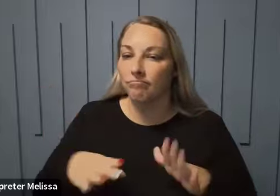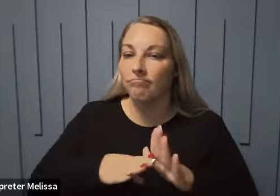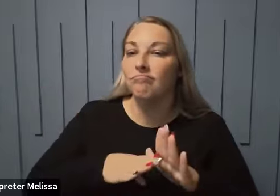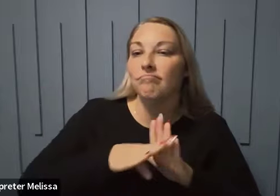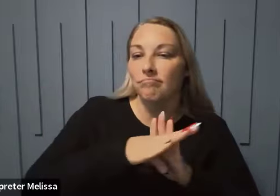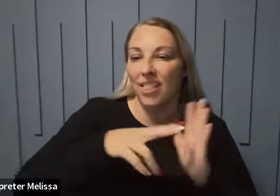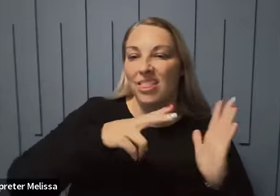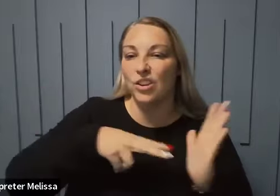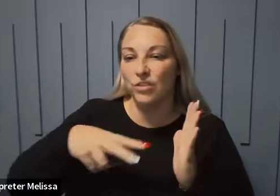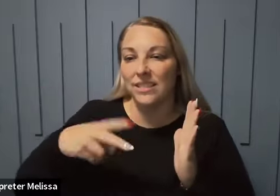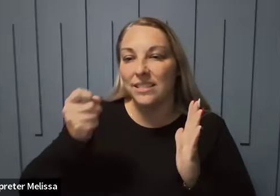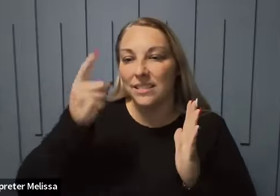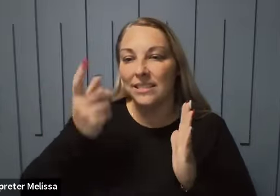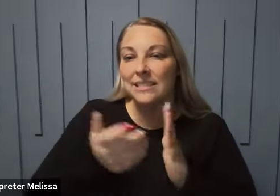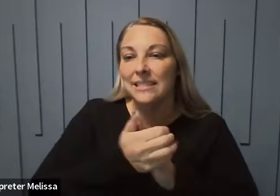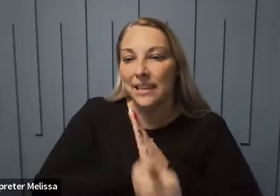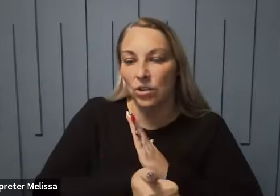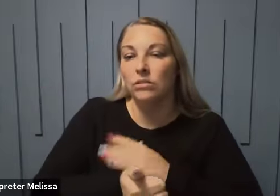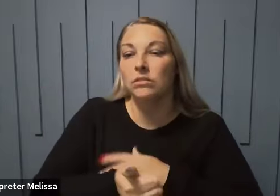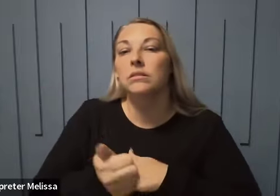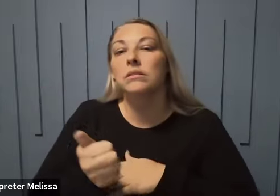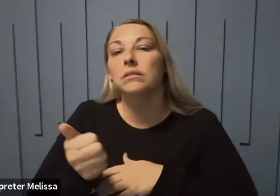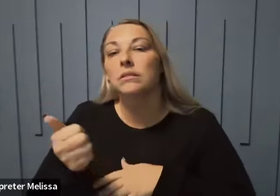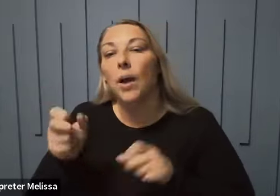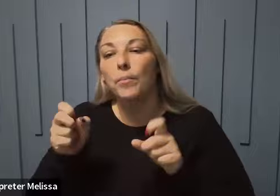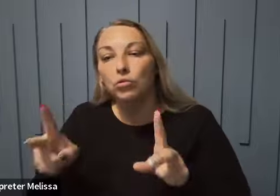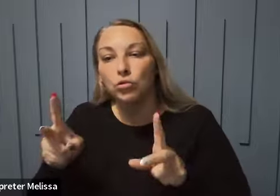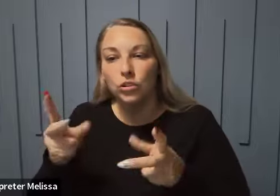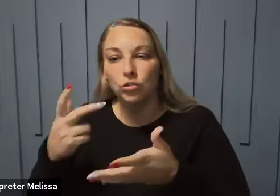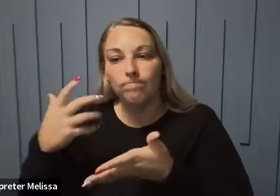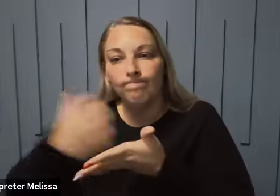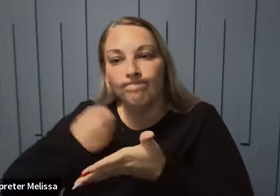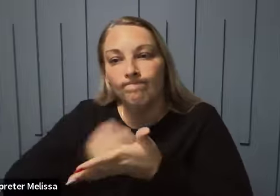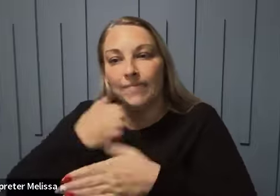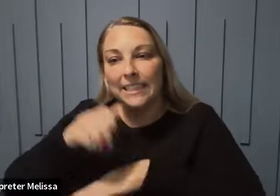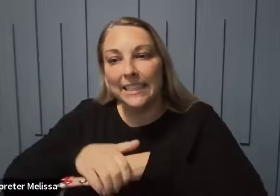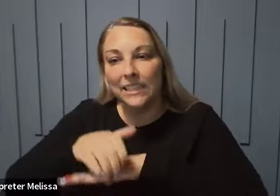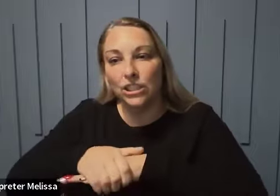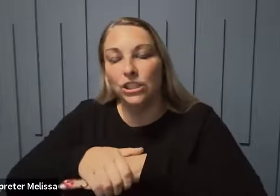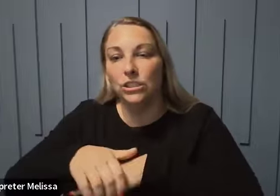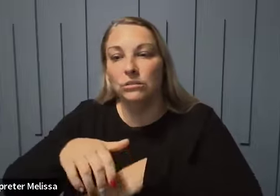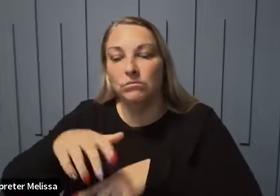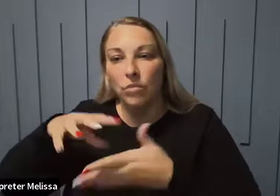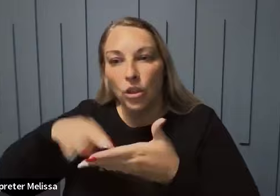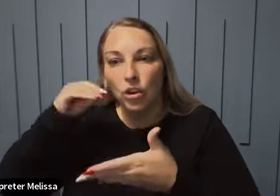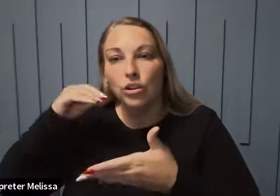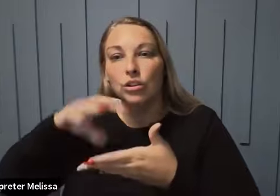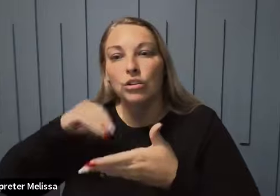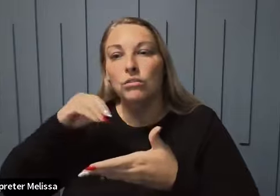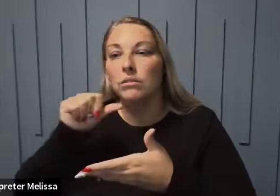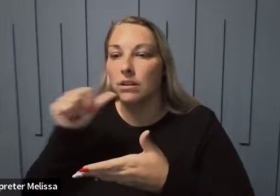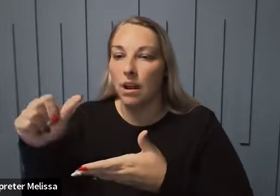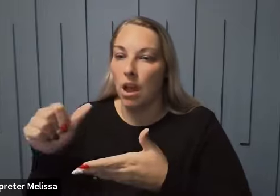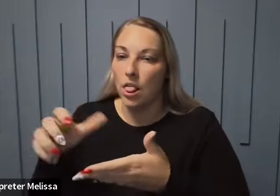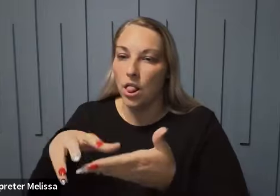provides opportunities for students to acquire English, not learn it as a second language, but to acquire it. It